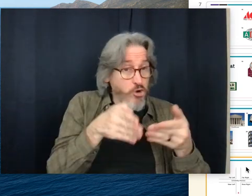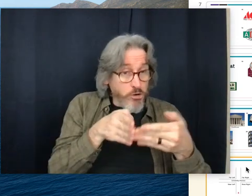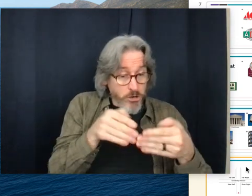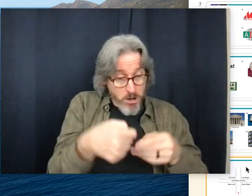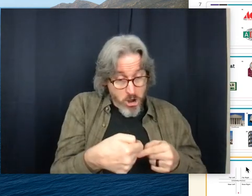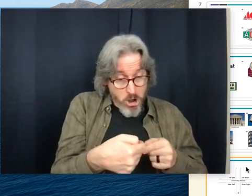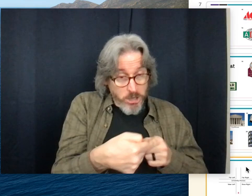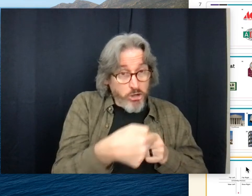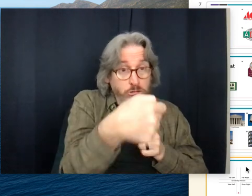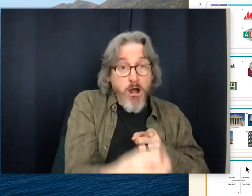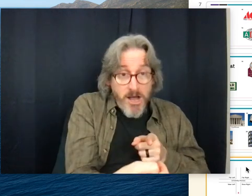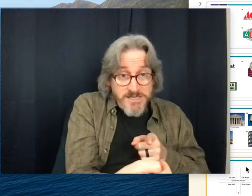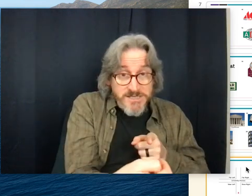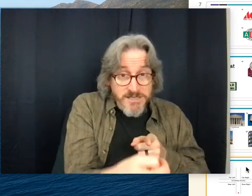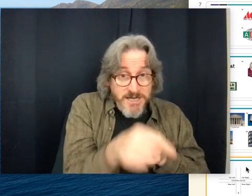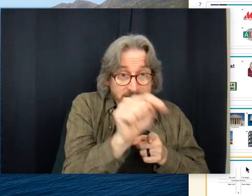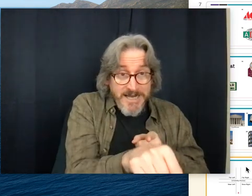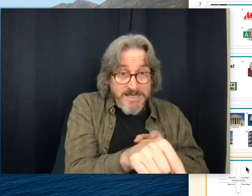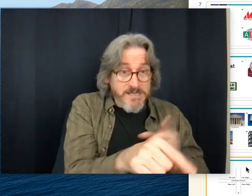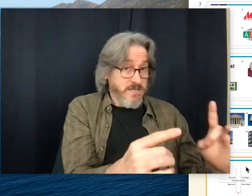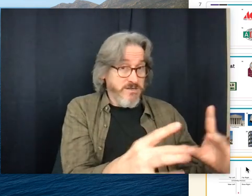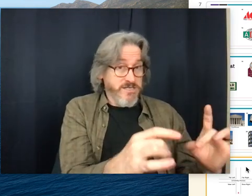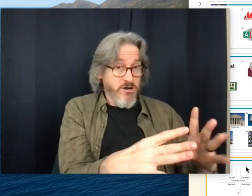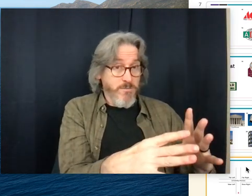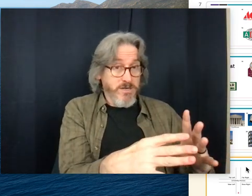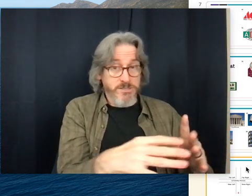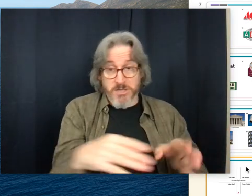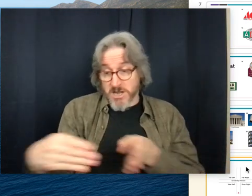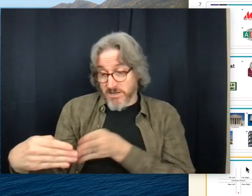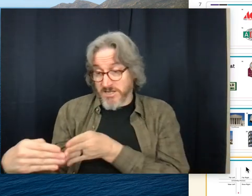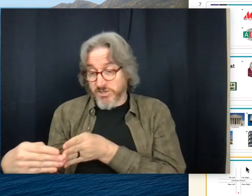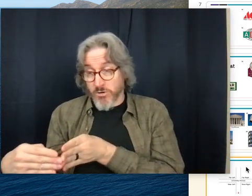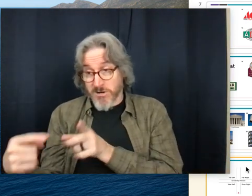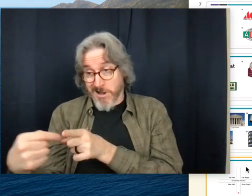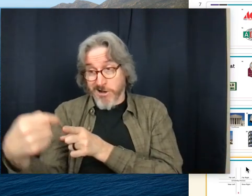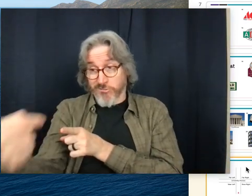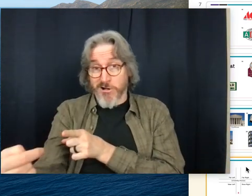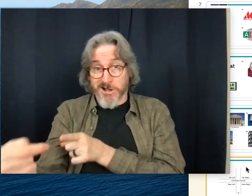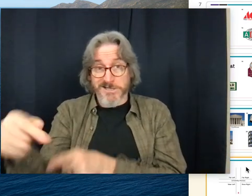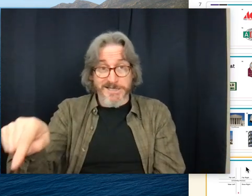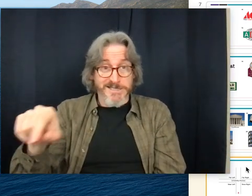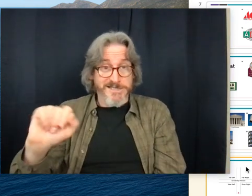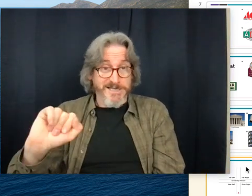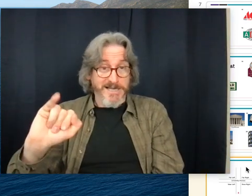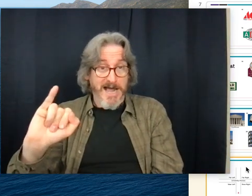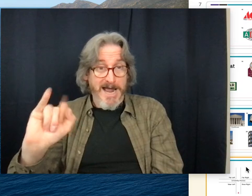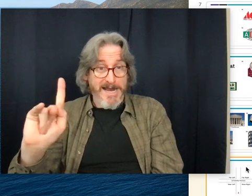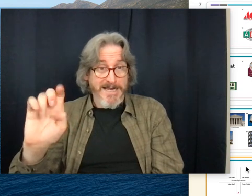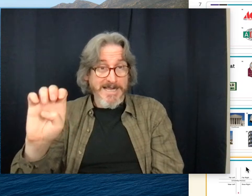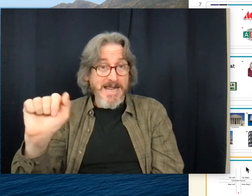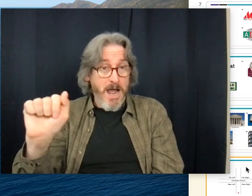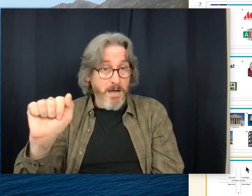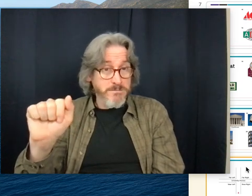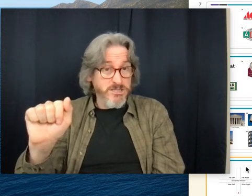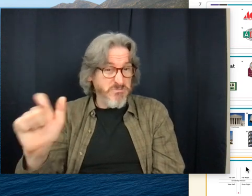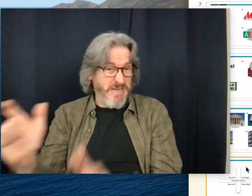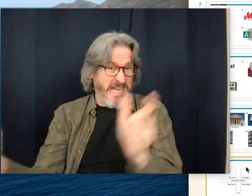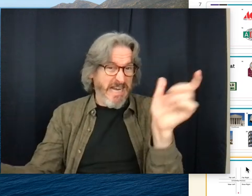At the corner, across is the Starbucks. This corner, across is the